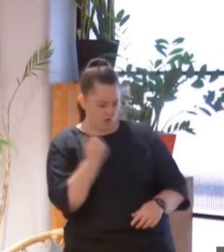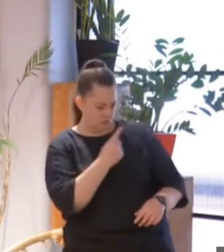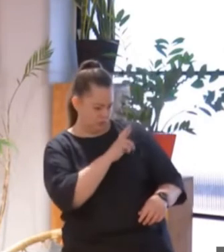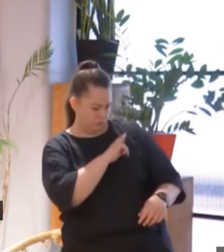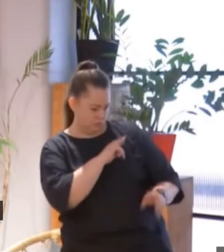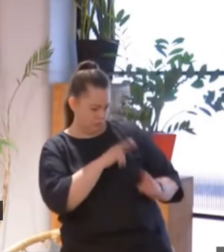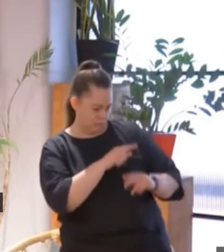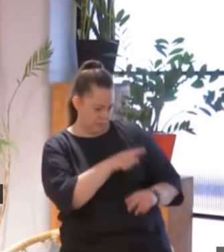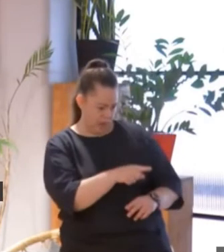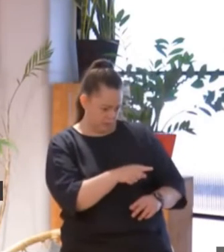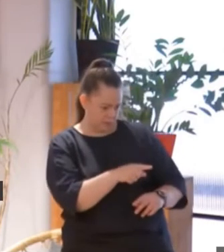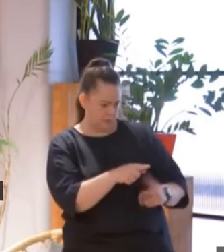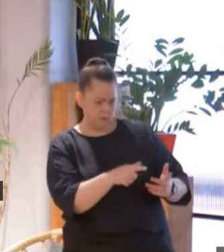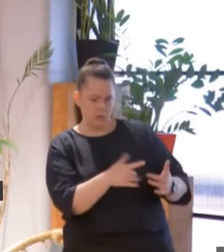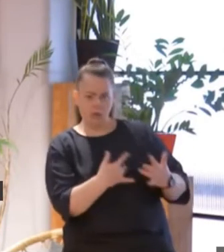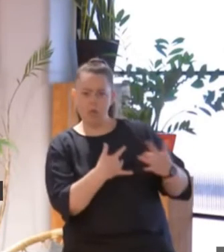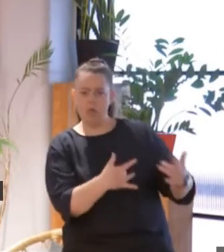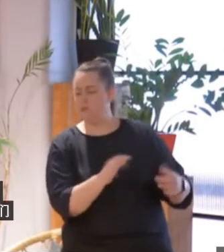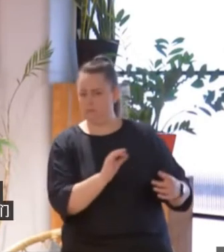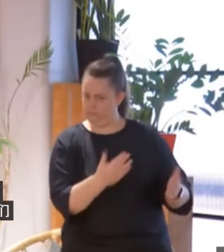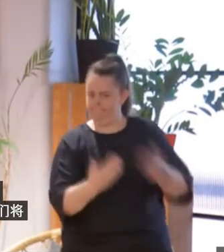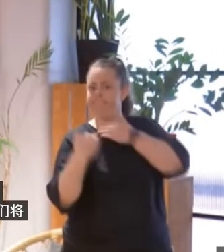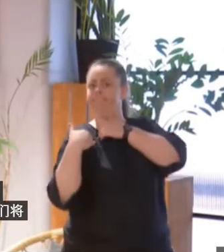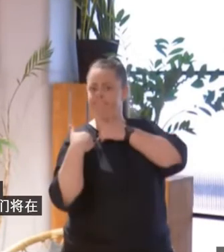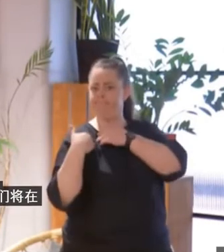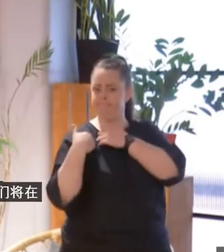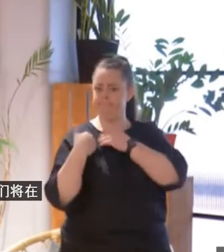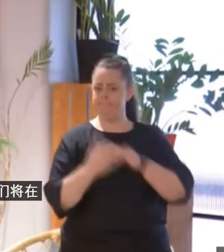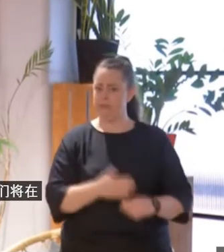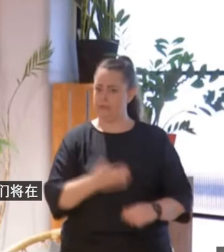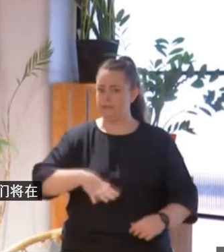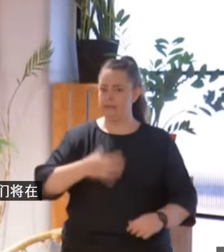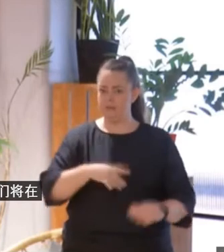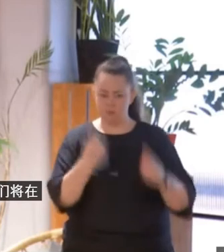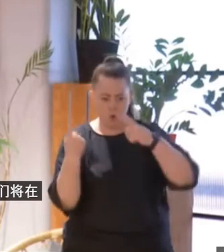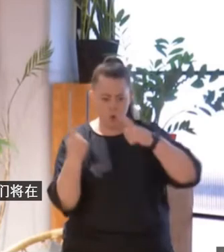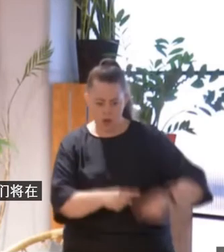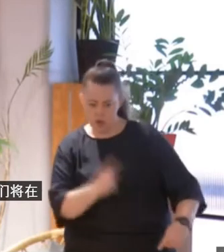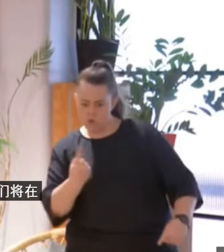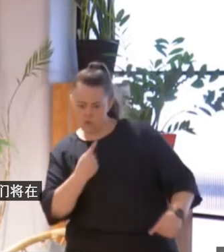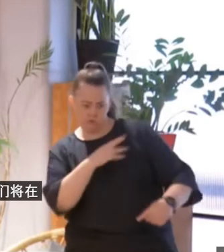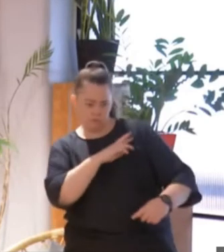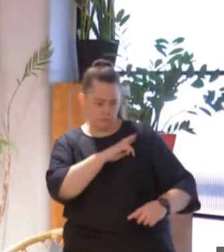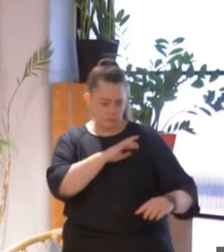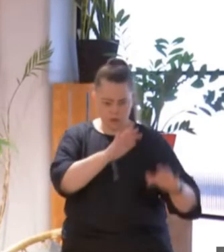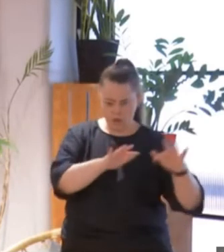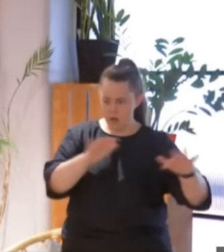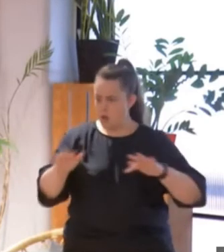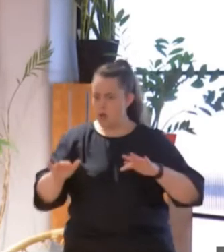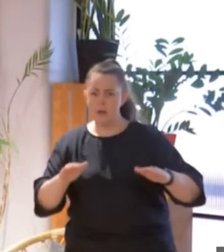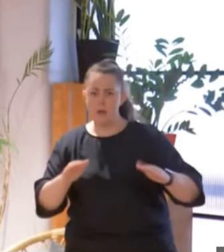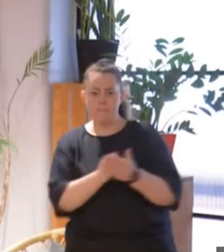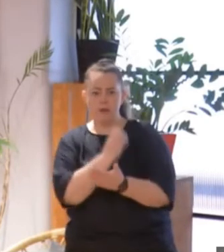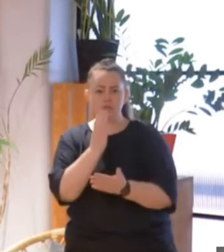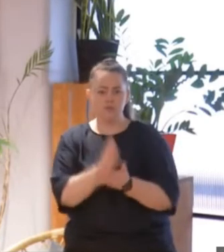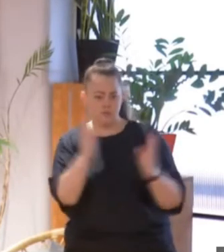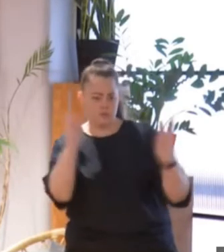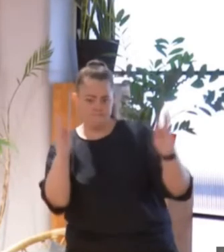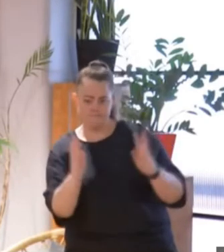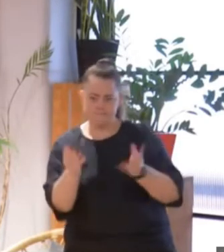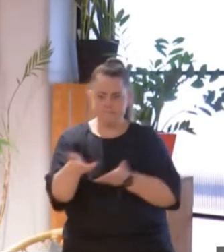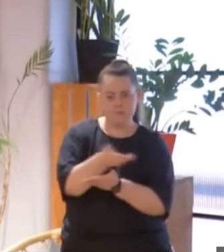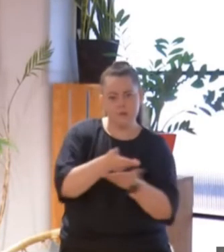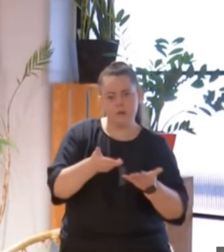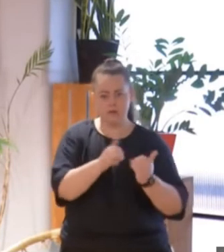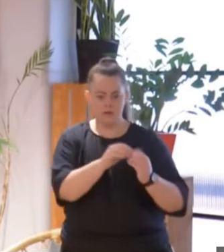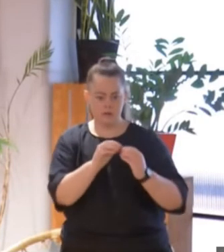government, or you won't achieve anything. And so we'll be driving that in this state. I believe that Sam will do a phenomenal job with the panel around